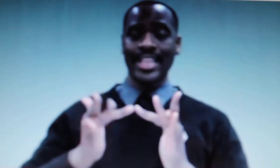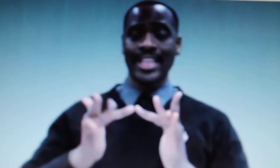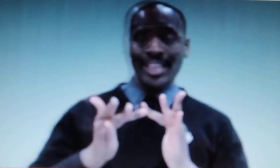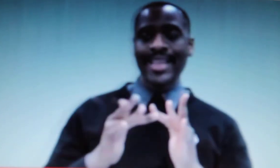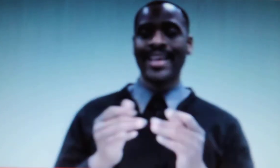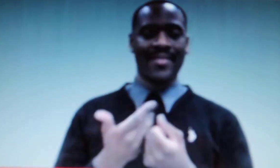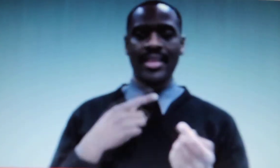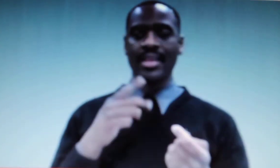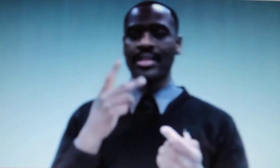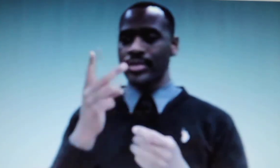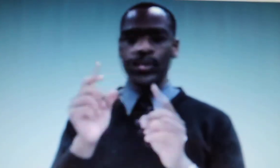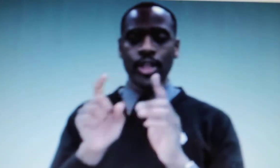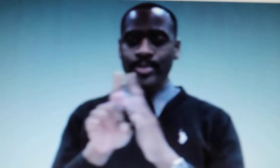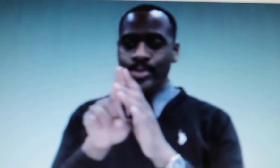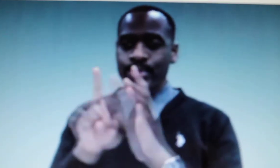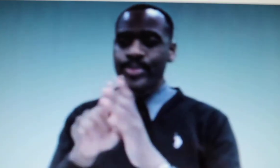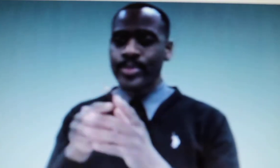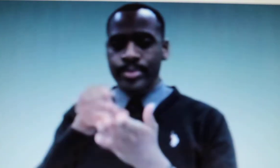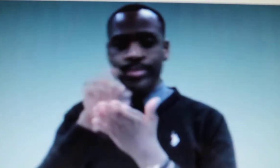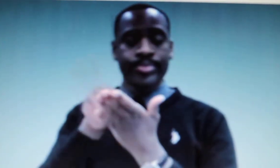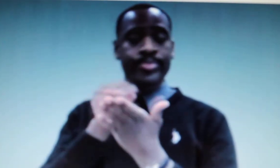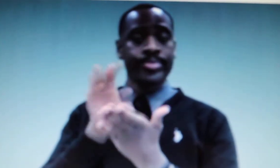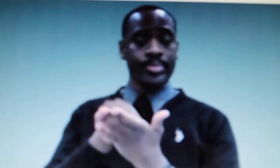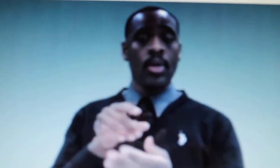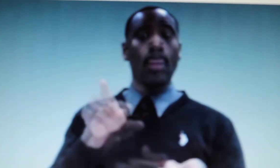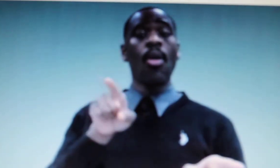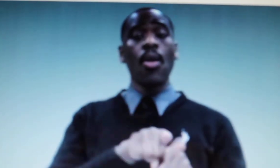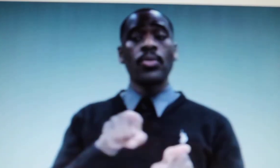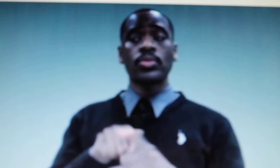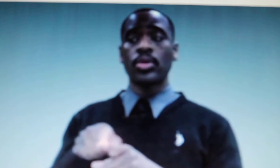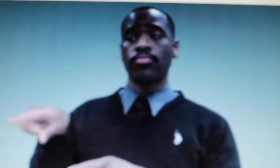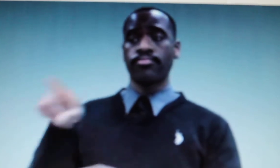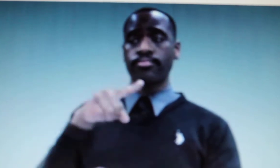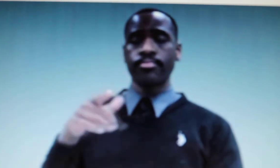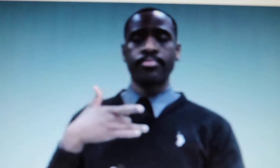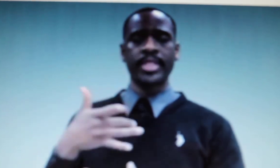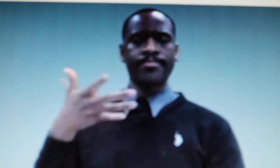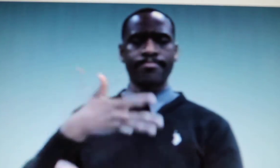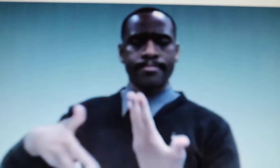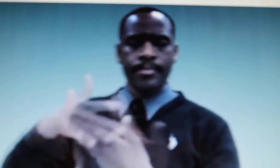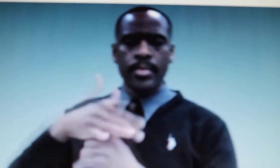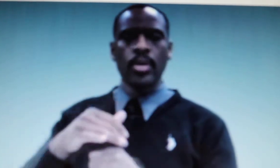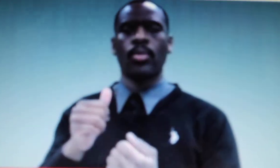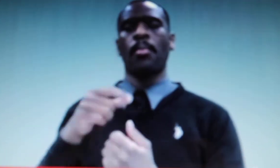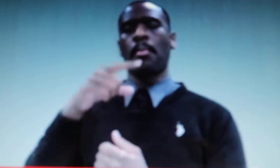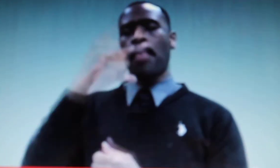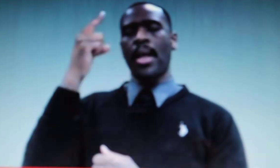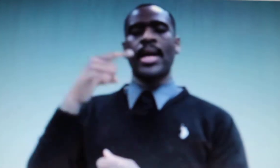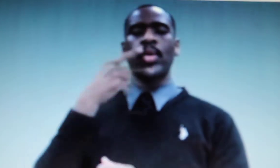Now, we asked the younger group of deaf black signers, how